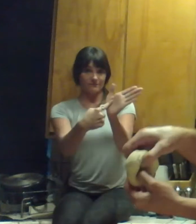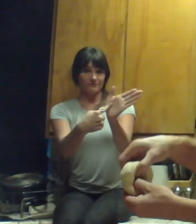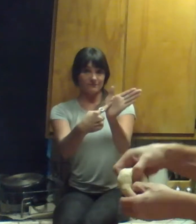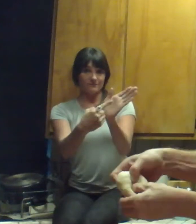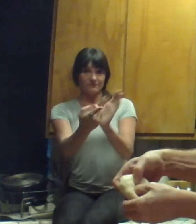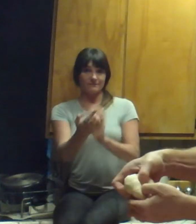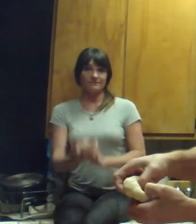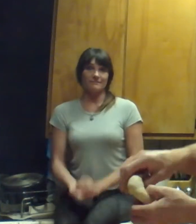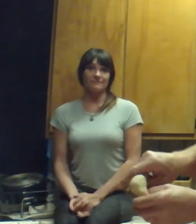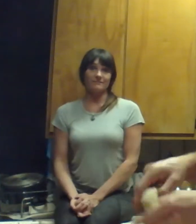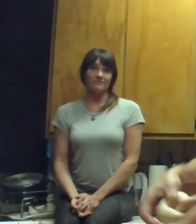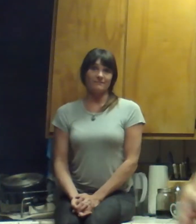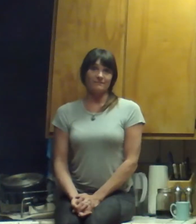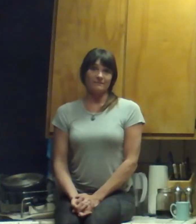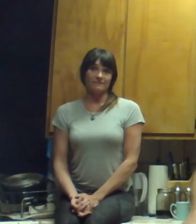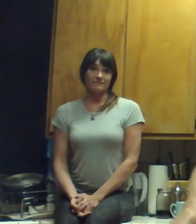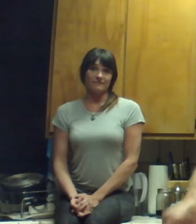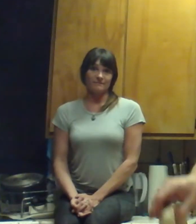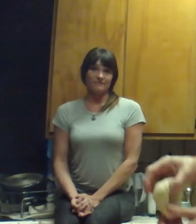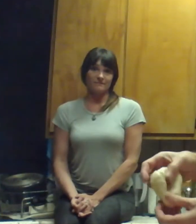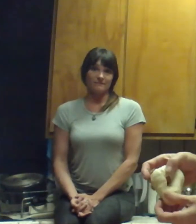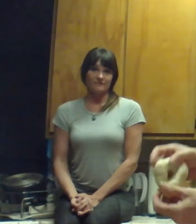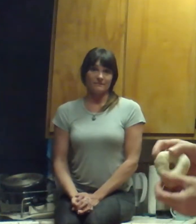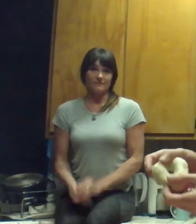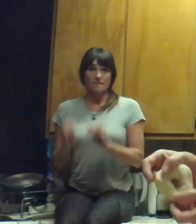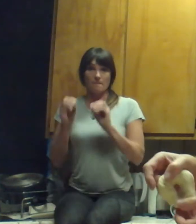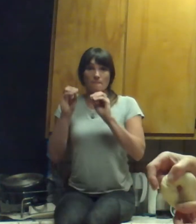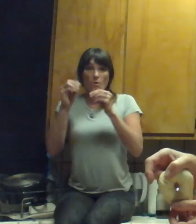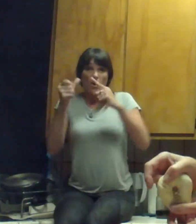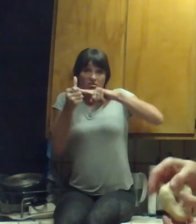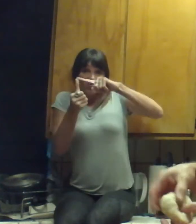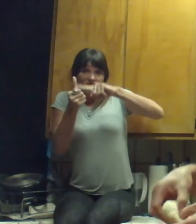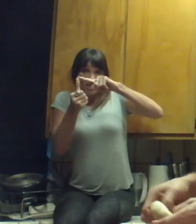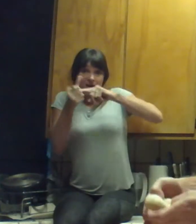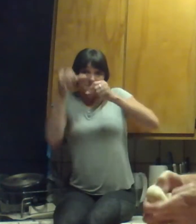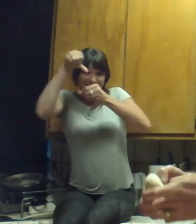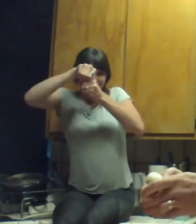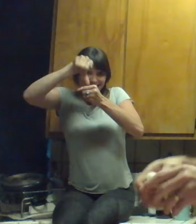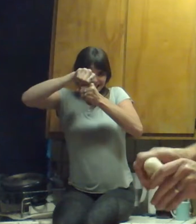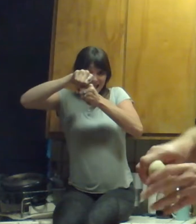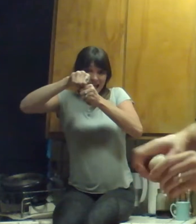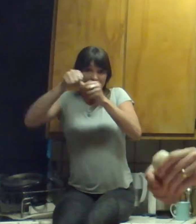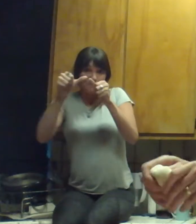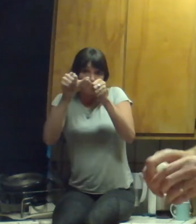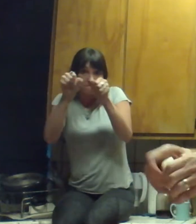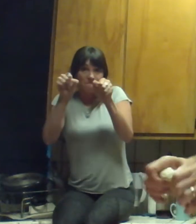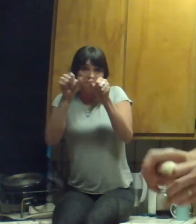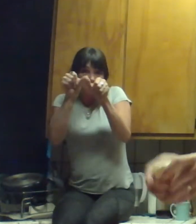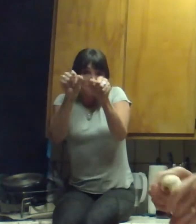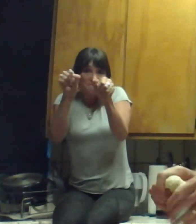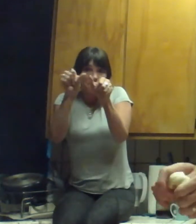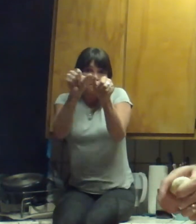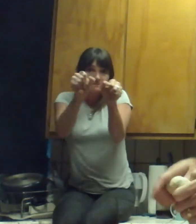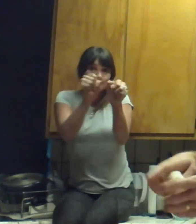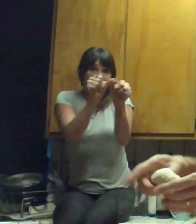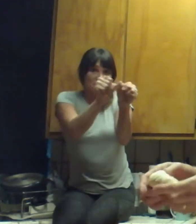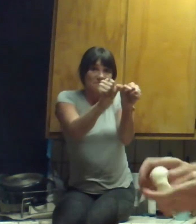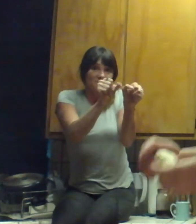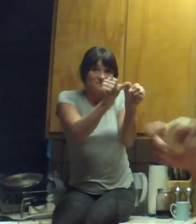See? And you tear a little hole in it. See? Little hole. Then you take it and you stretch